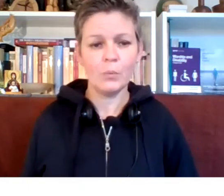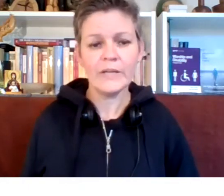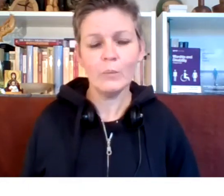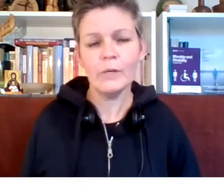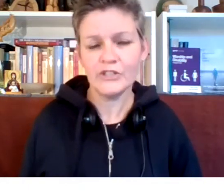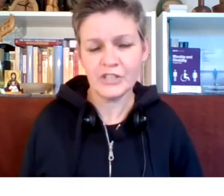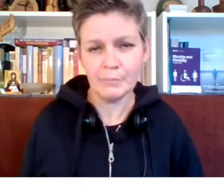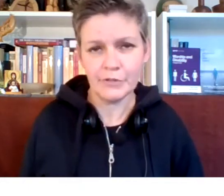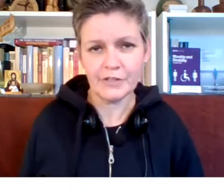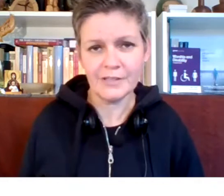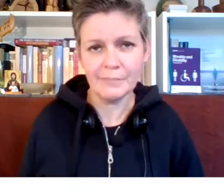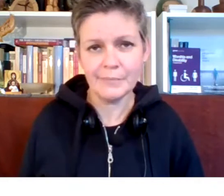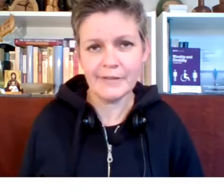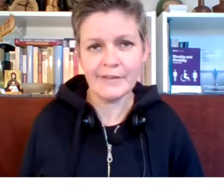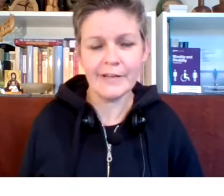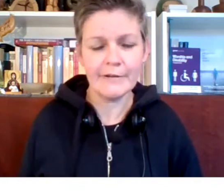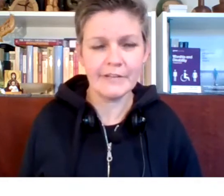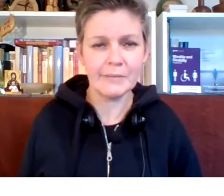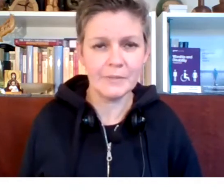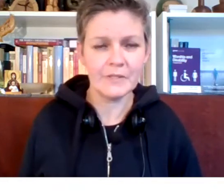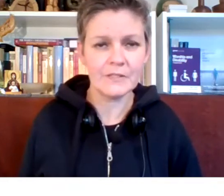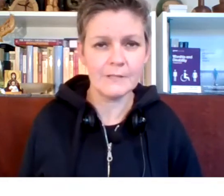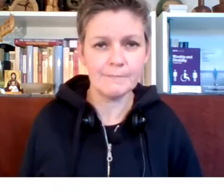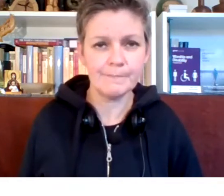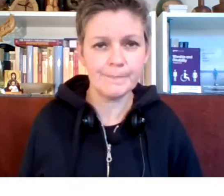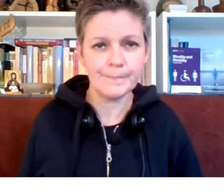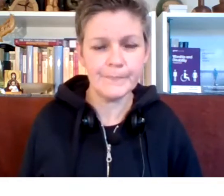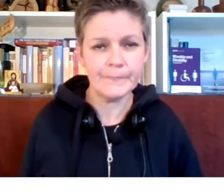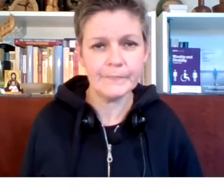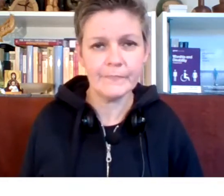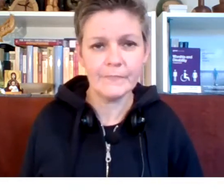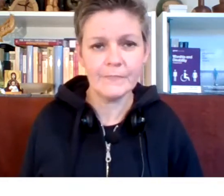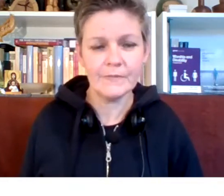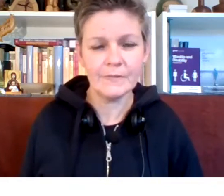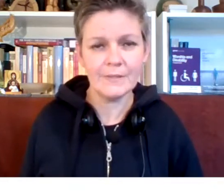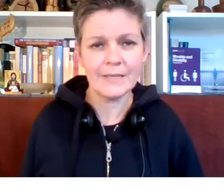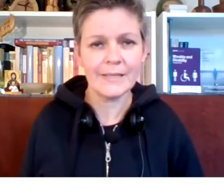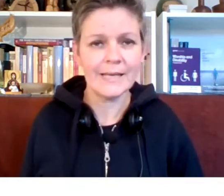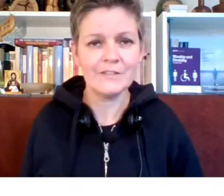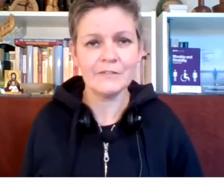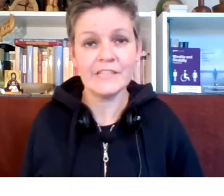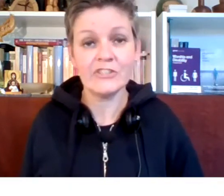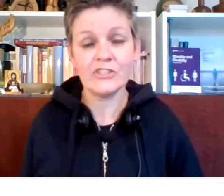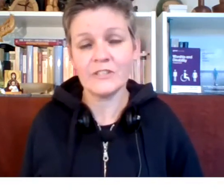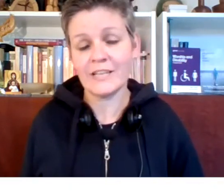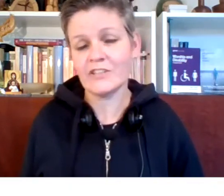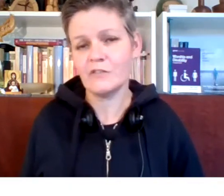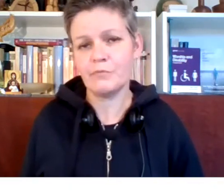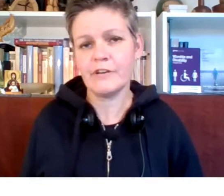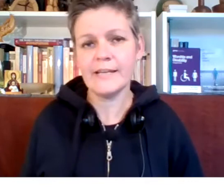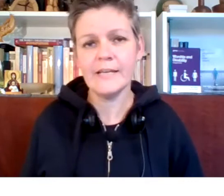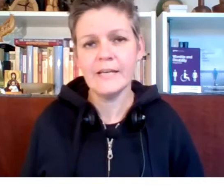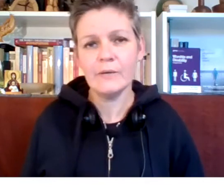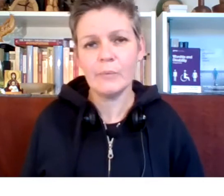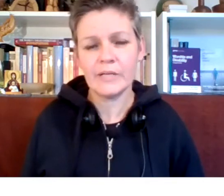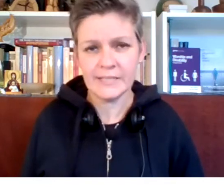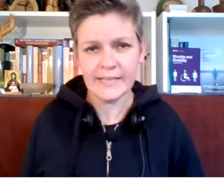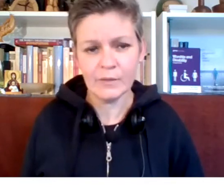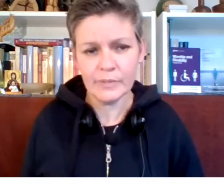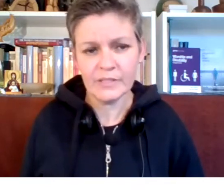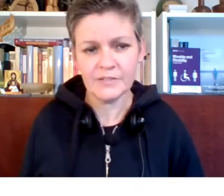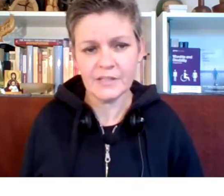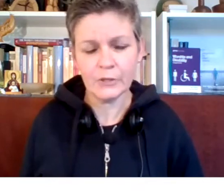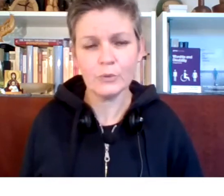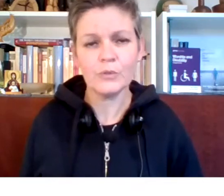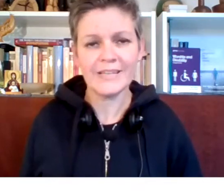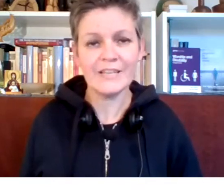from a We Worship book by the Iona community. At the end of each section of prayer, when I say